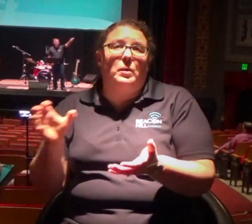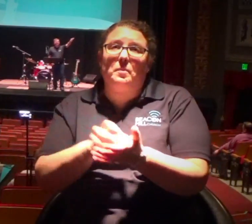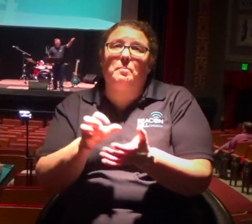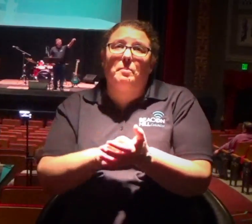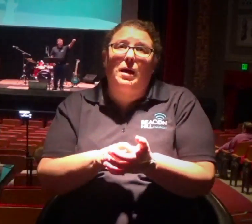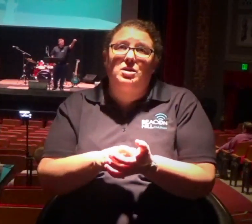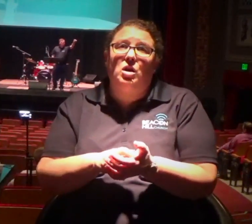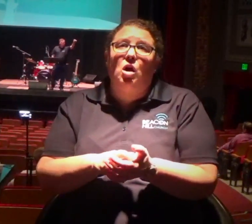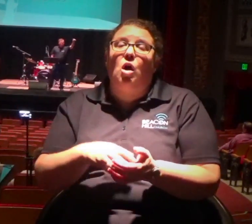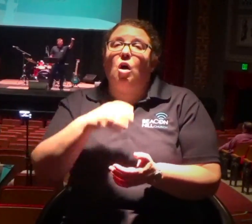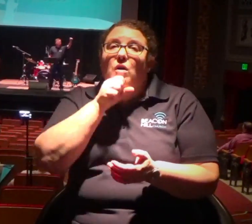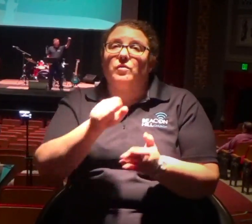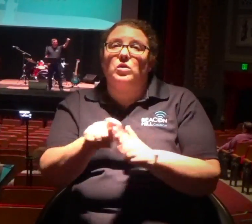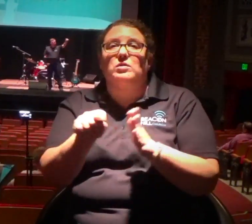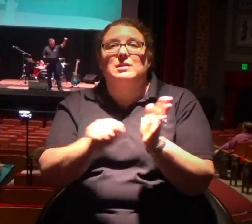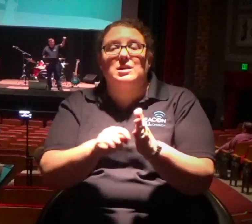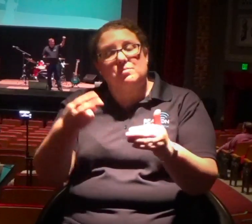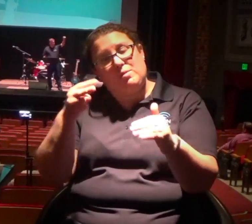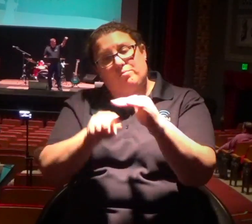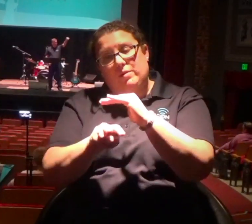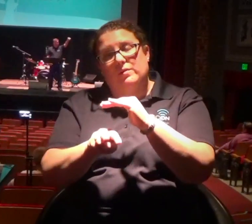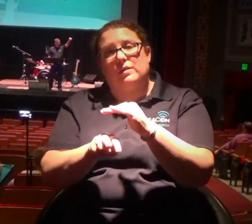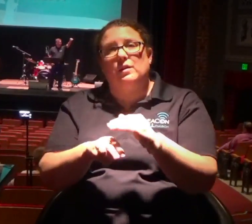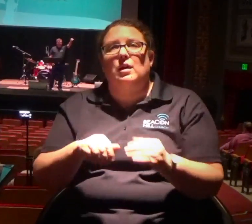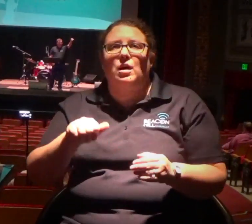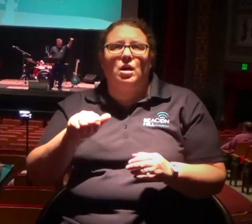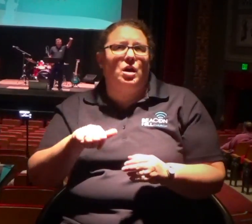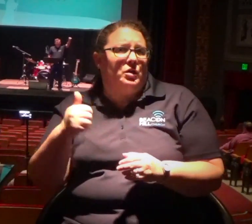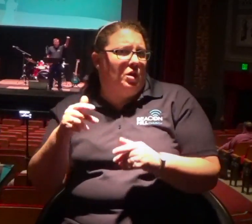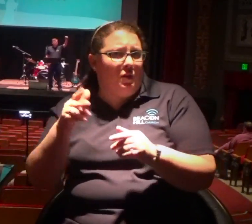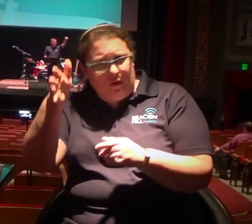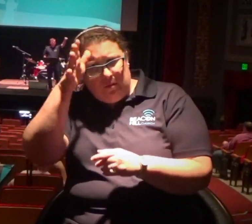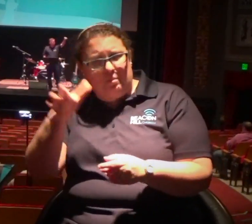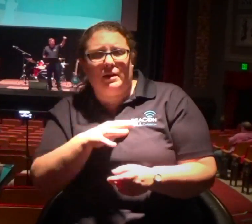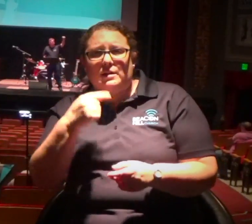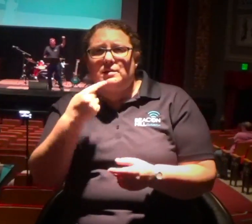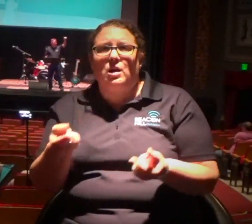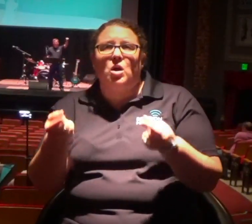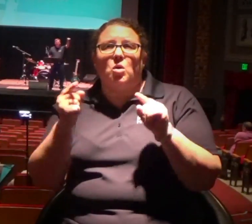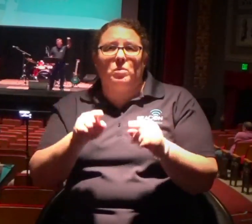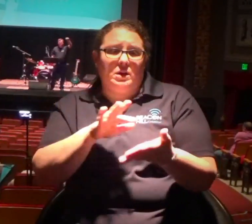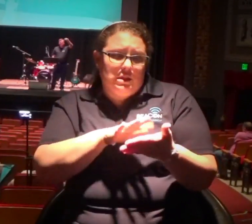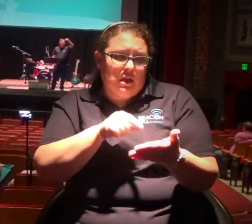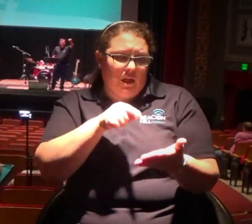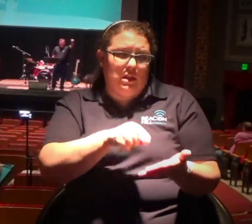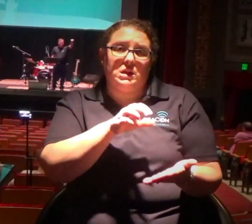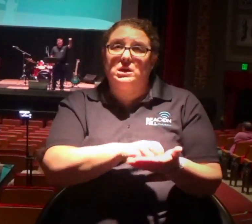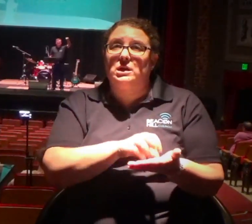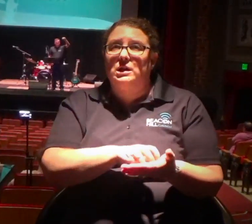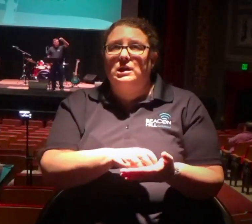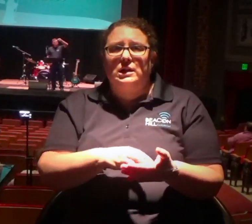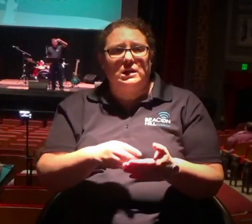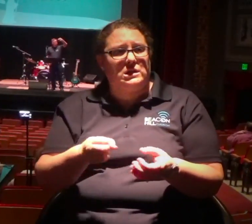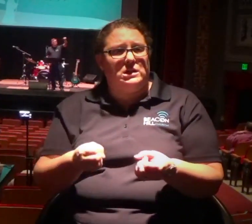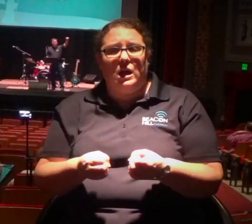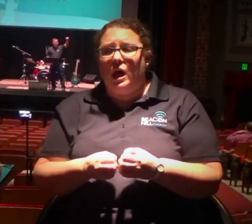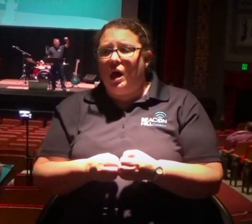commentator actually says, when you come to this scripture, this scripture is the loftiest, deepest, most awesome thing that